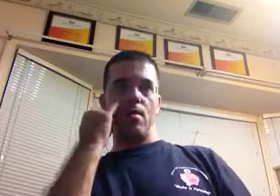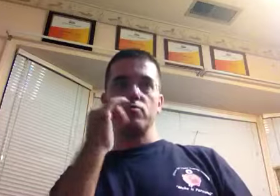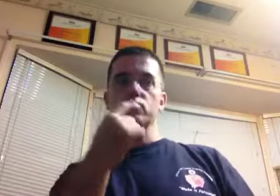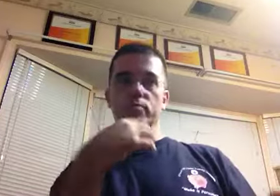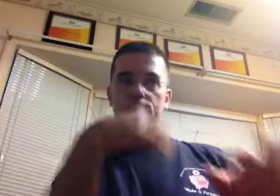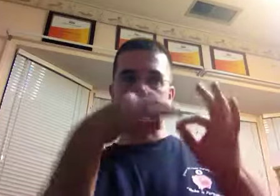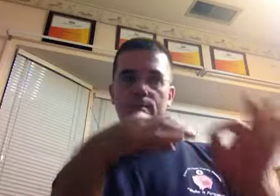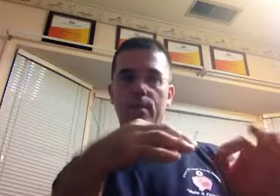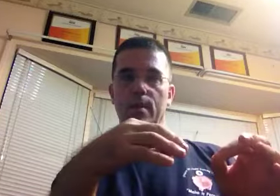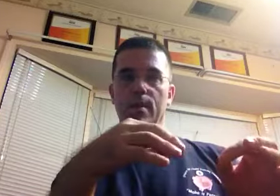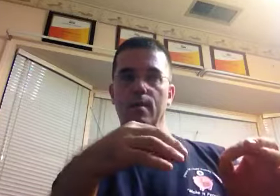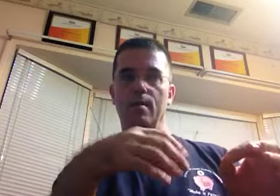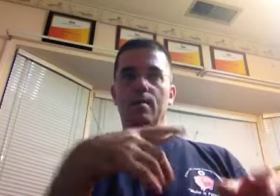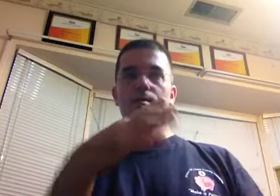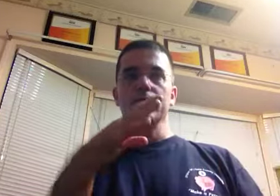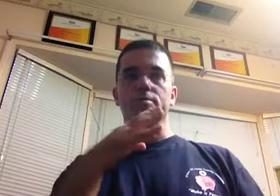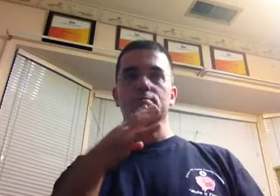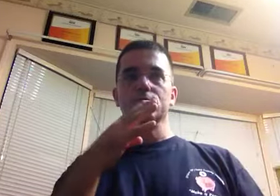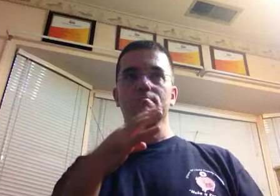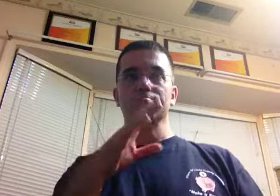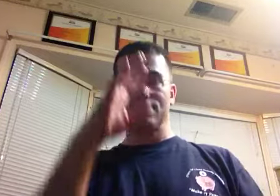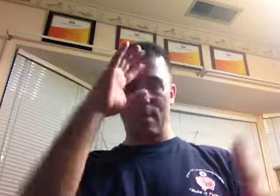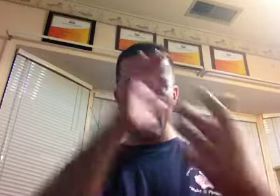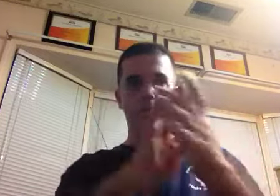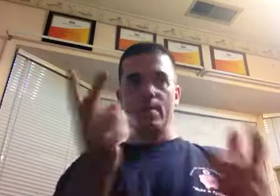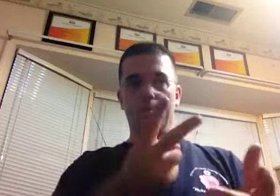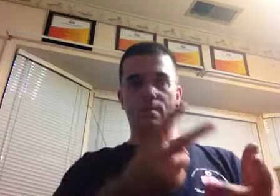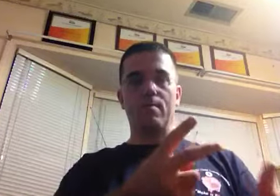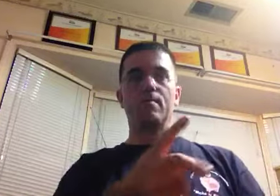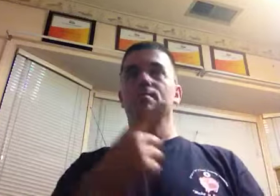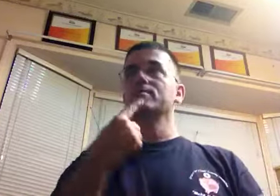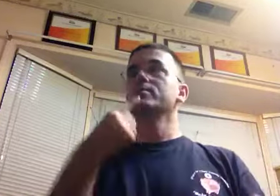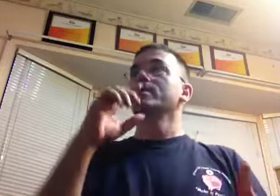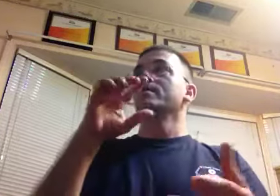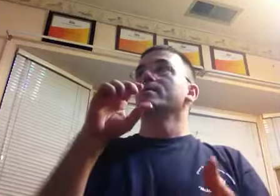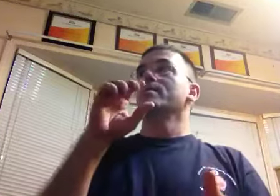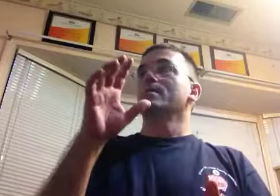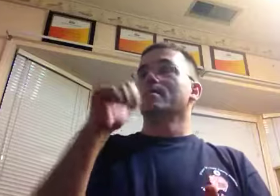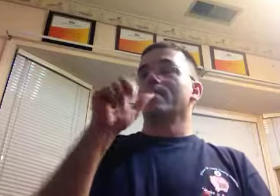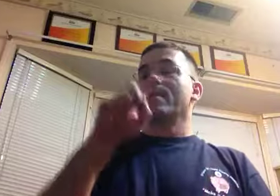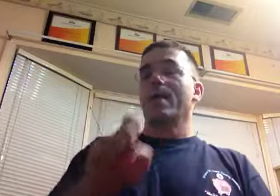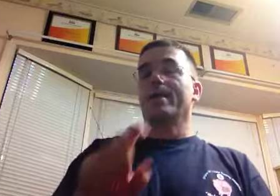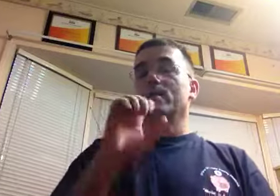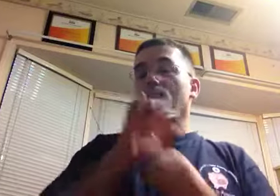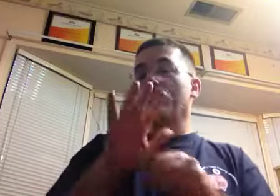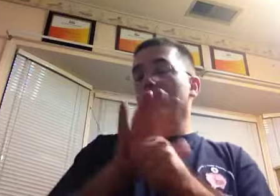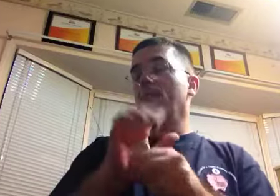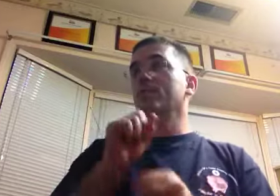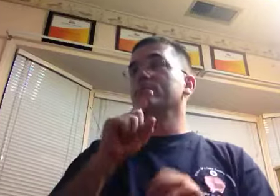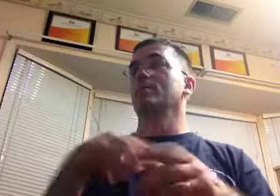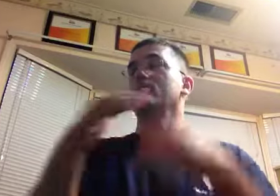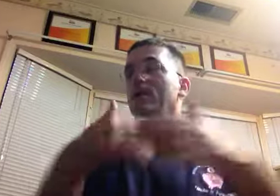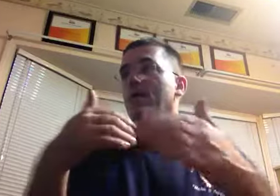he has had a talk with her several times, and she says, oh, I won't do it anymore. I'll get it straightened out. Yeah. And the next thing I know, it's starting